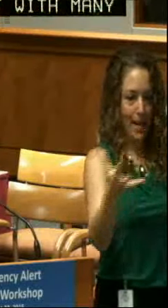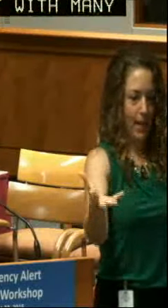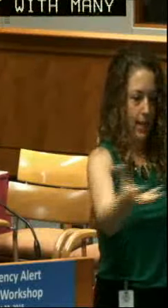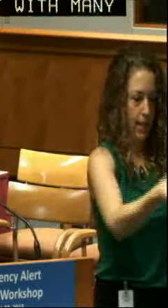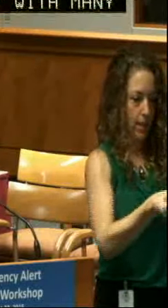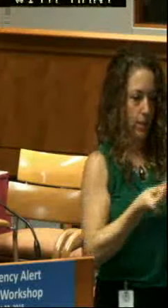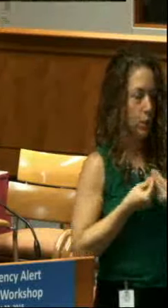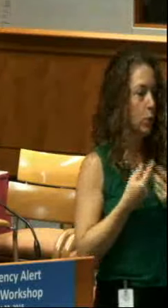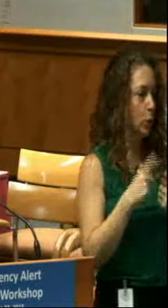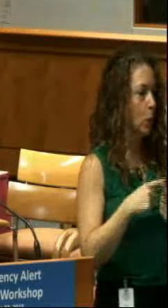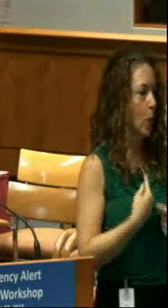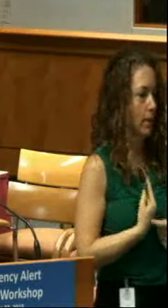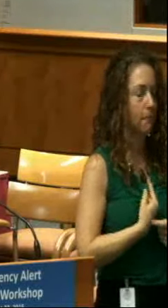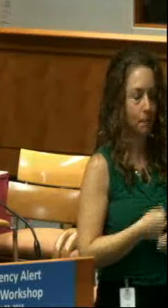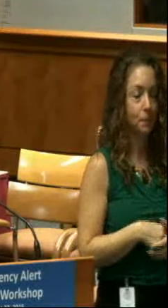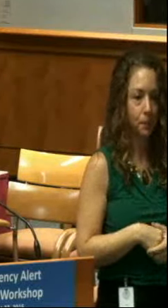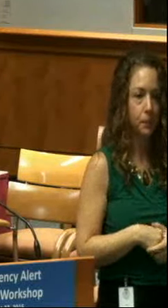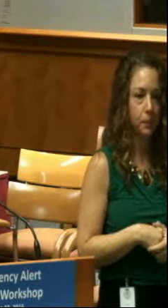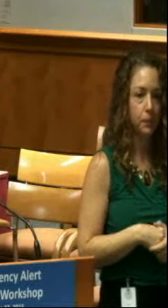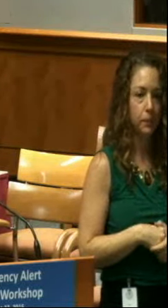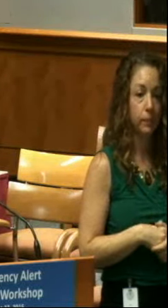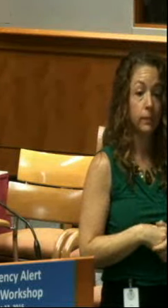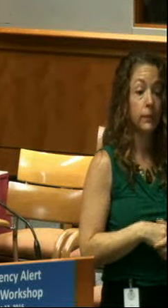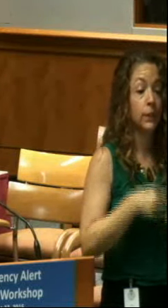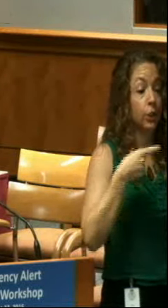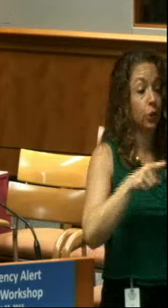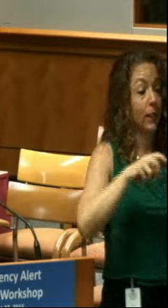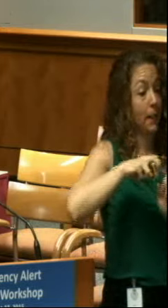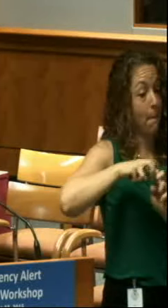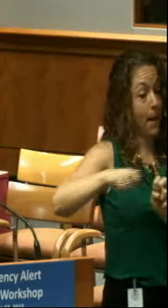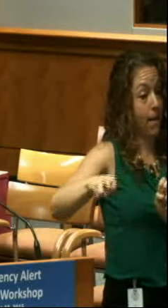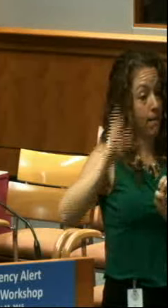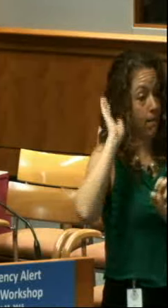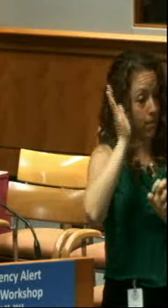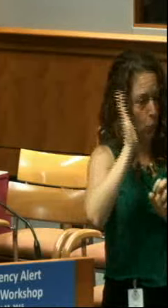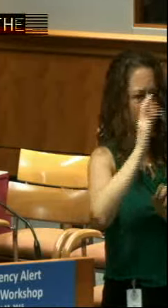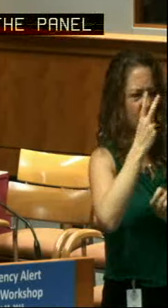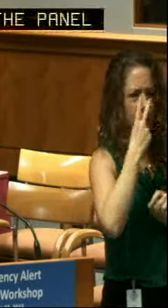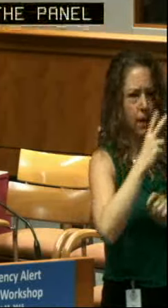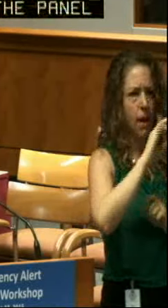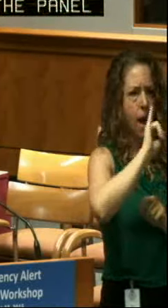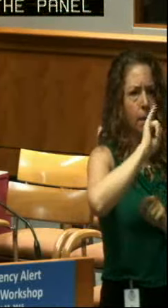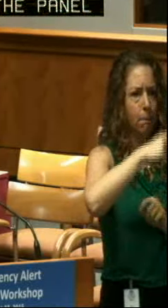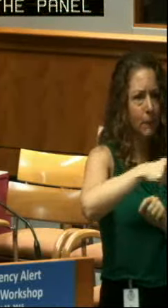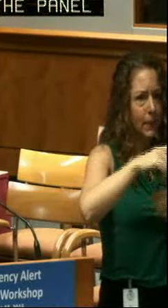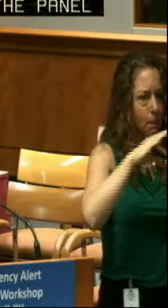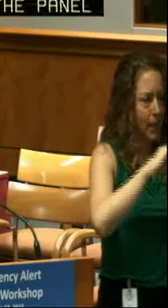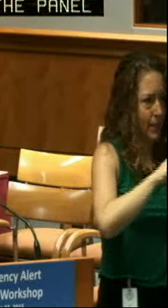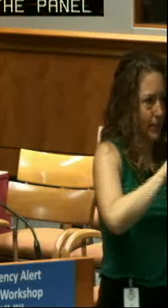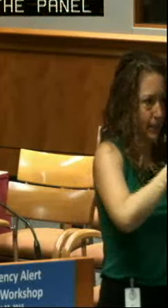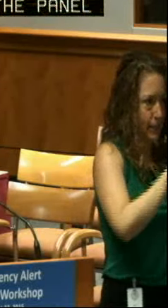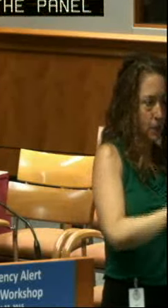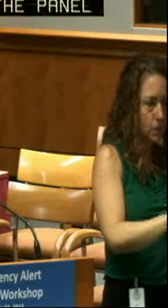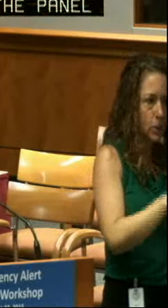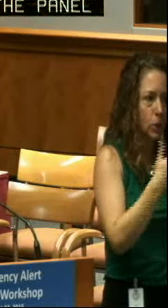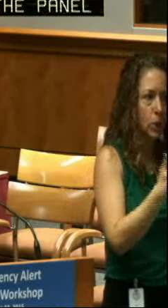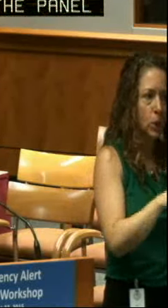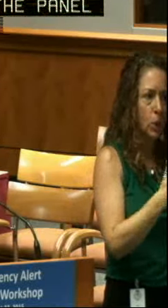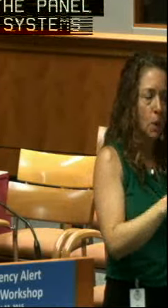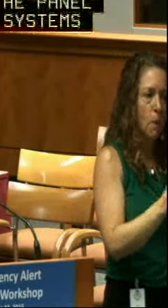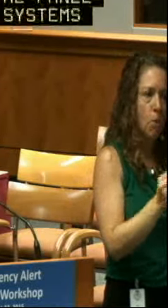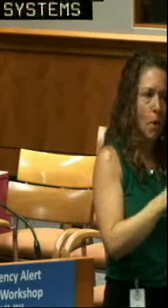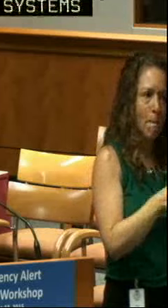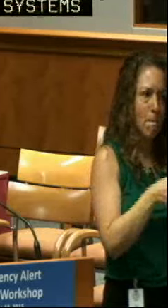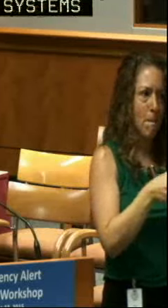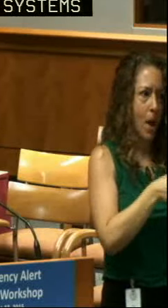As we'll see from the panel discussions, IP-based systems provide vastly more powerful platform for accessible